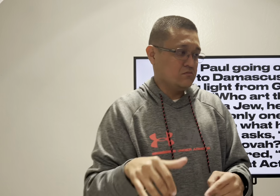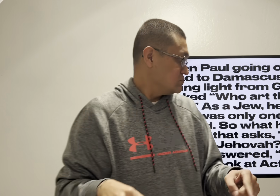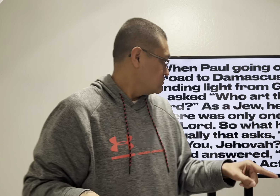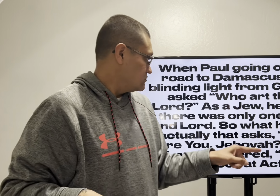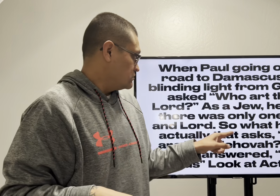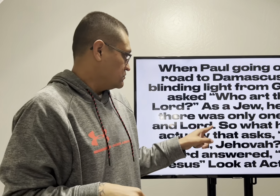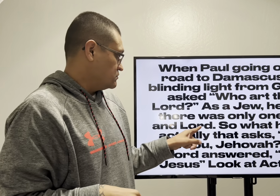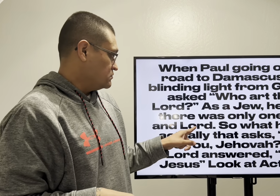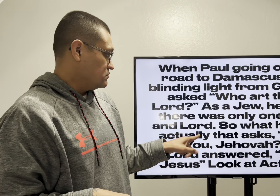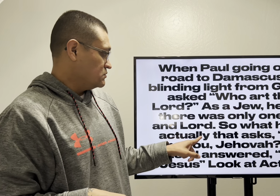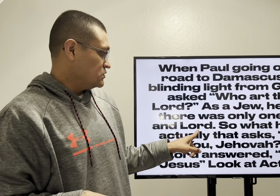Lord.